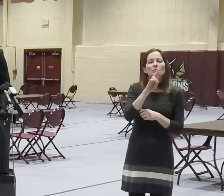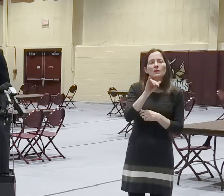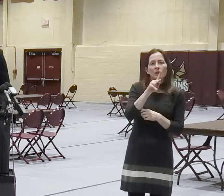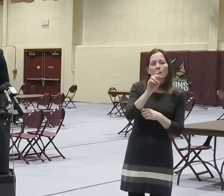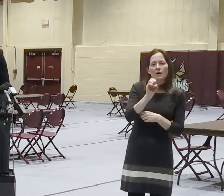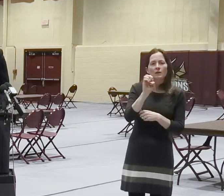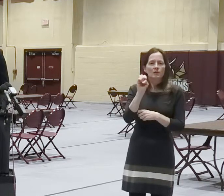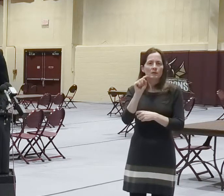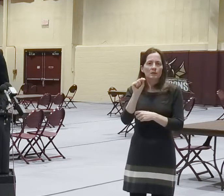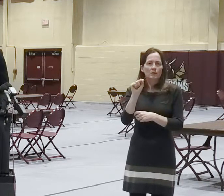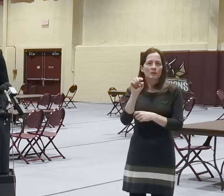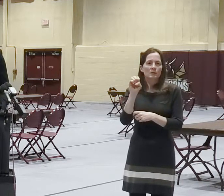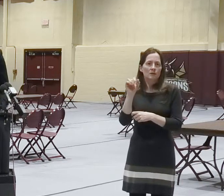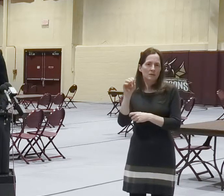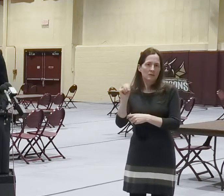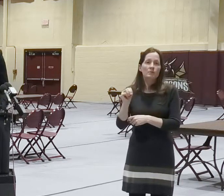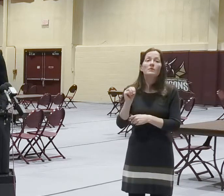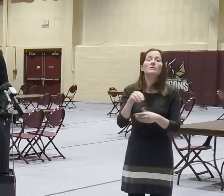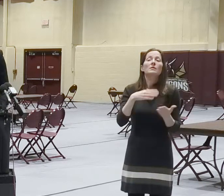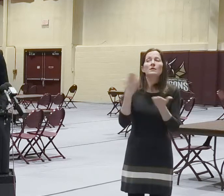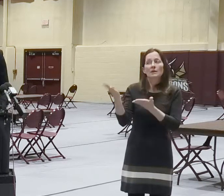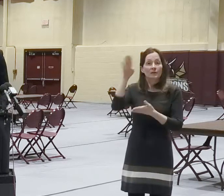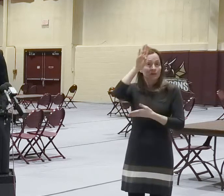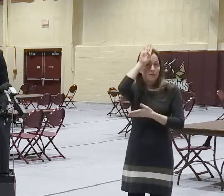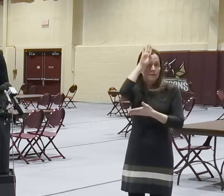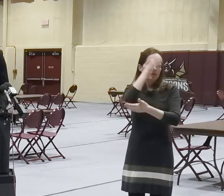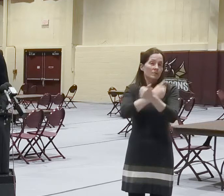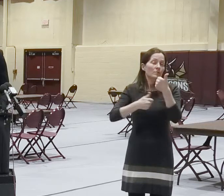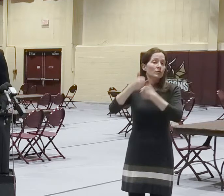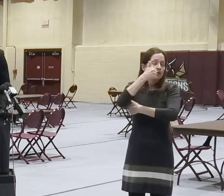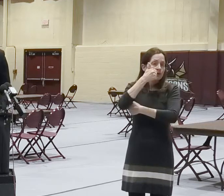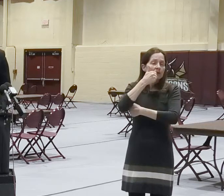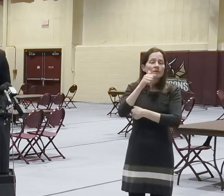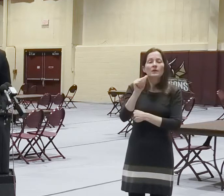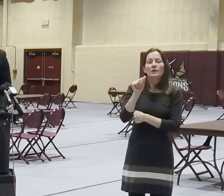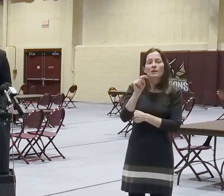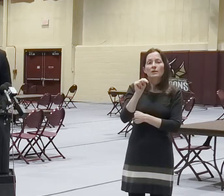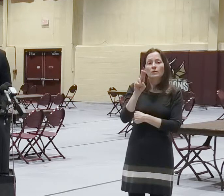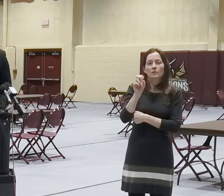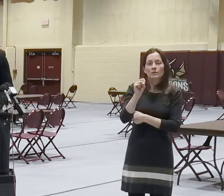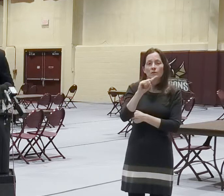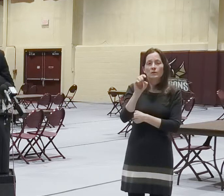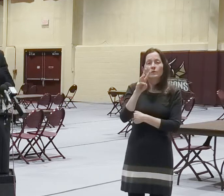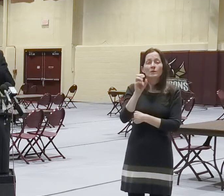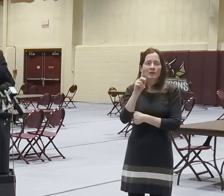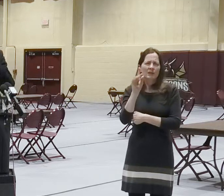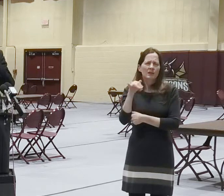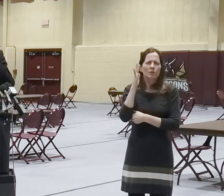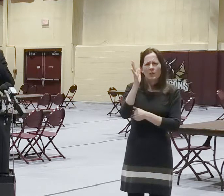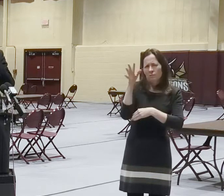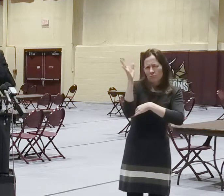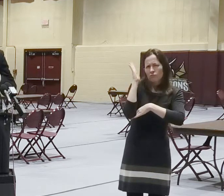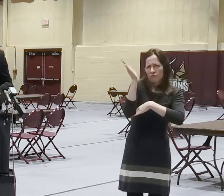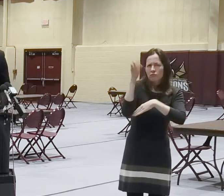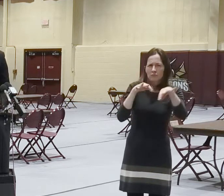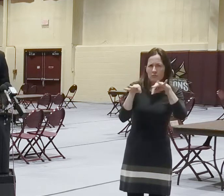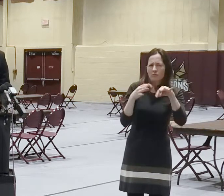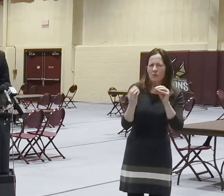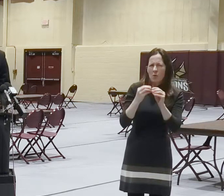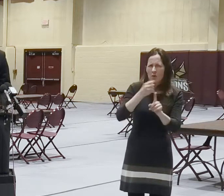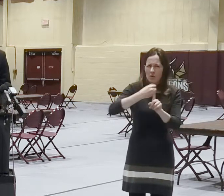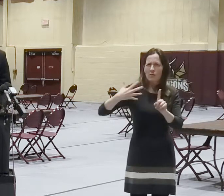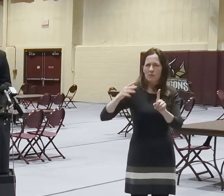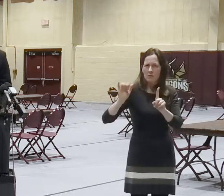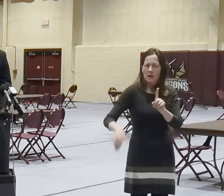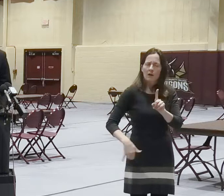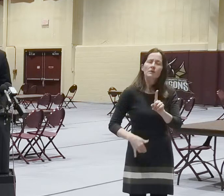provide those exciting details. In preparation for Phase 1C, we are